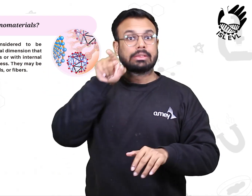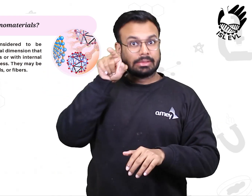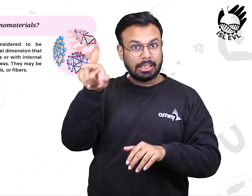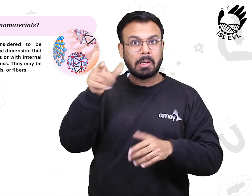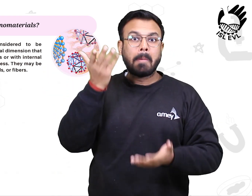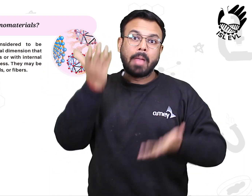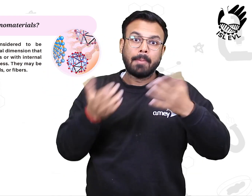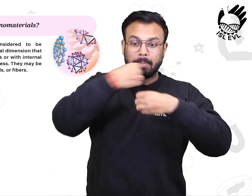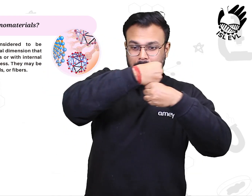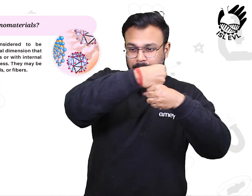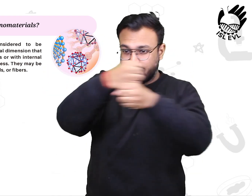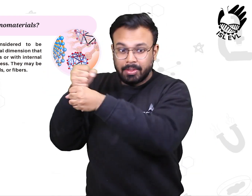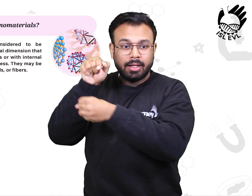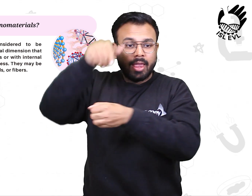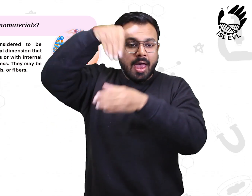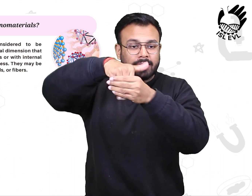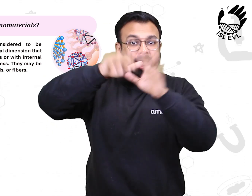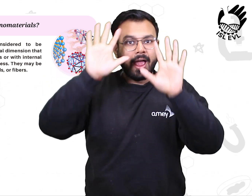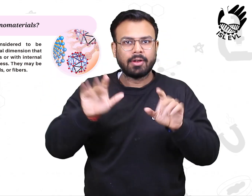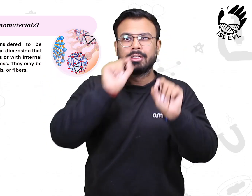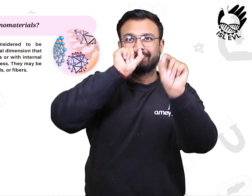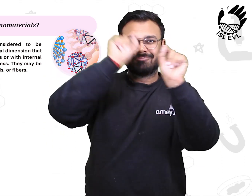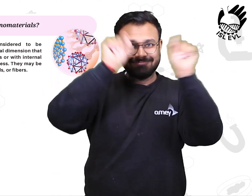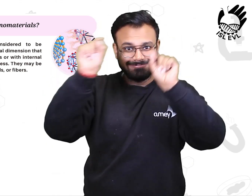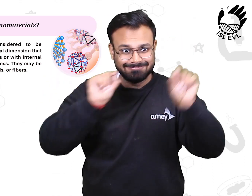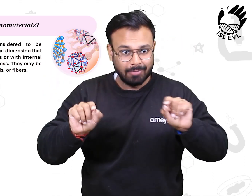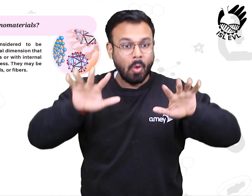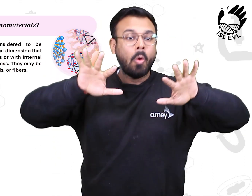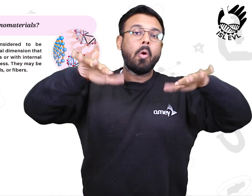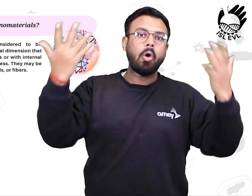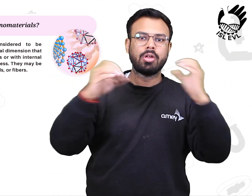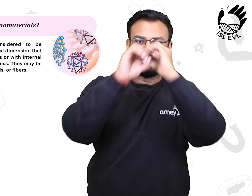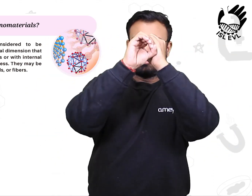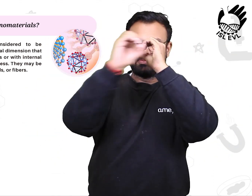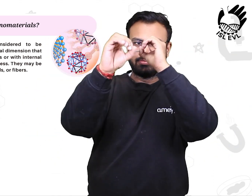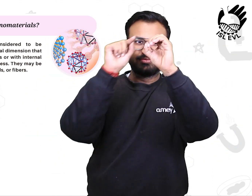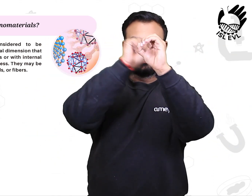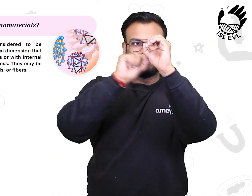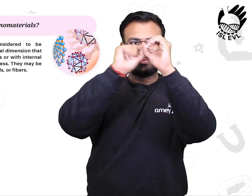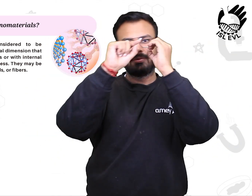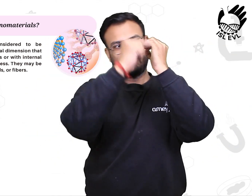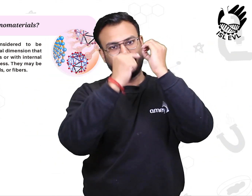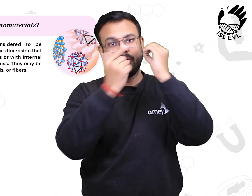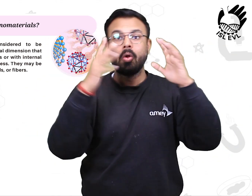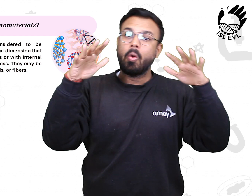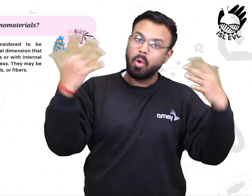internal structure measuring 100 nm or less. They may be in the form